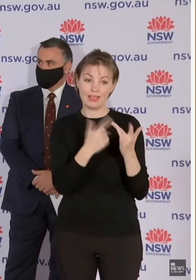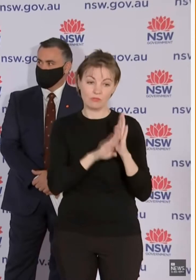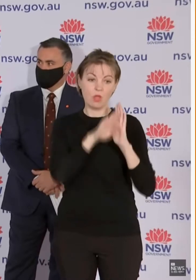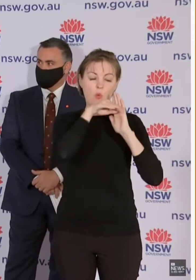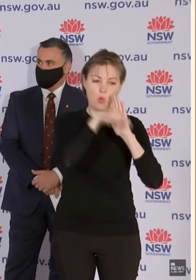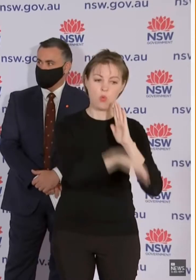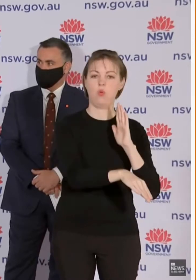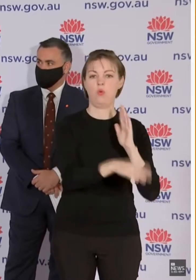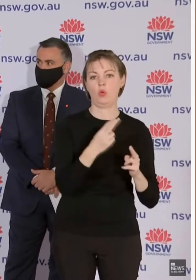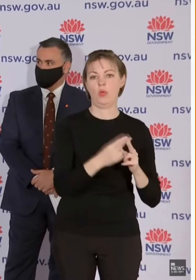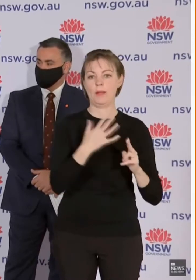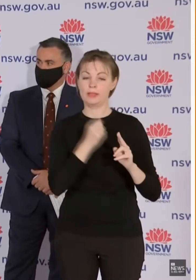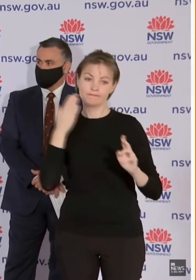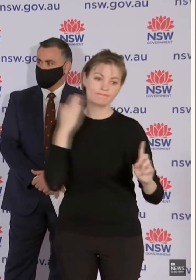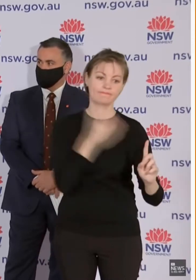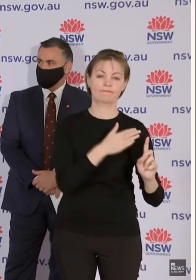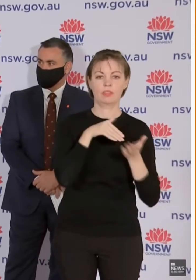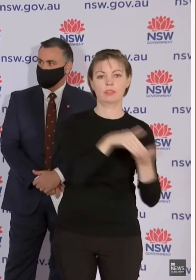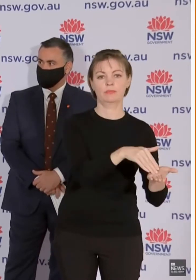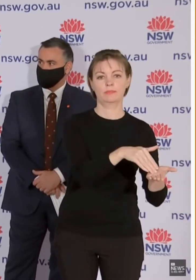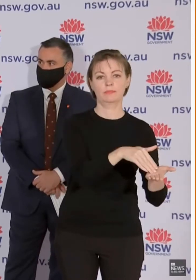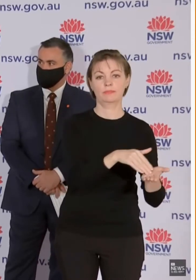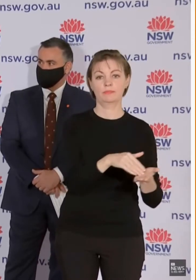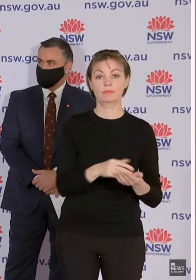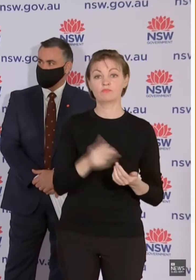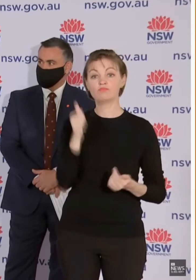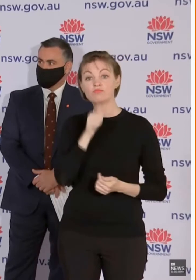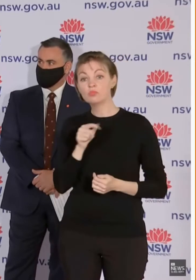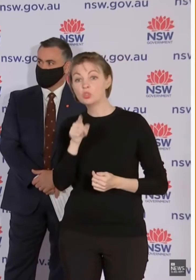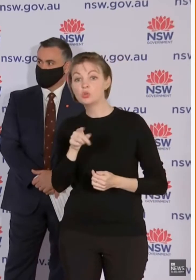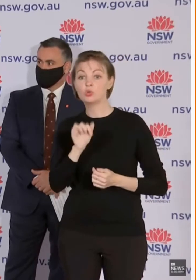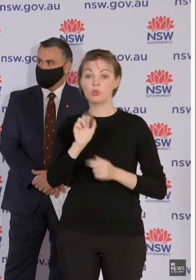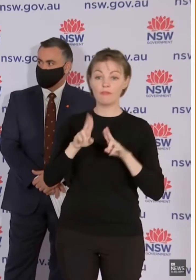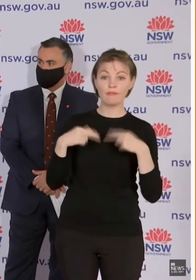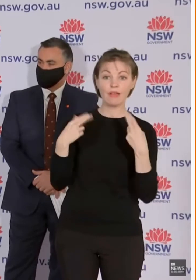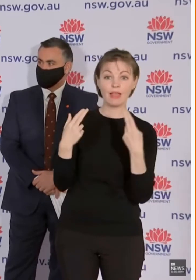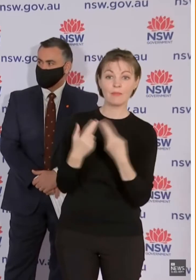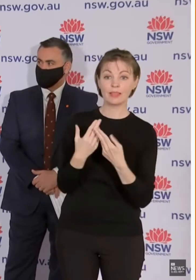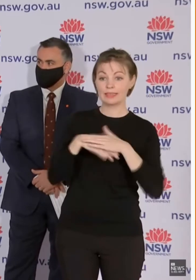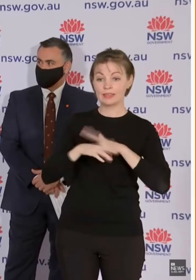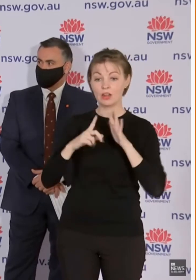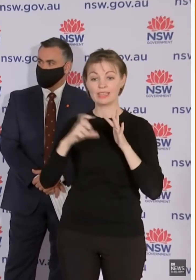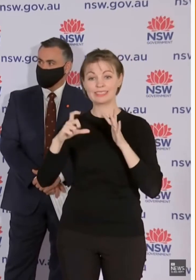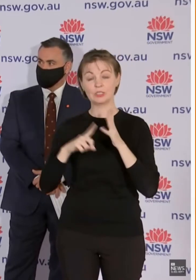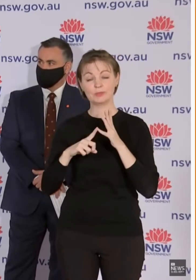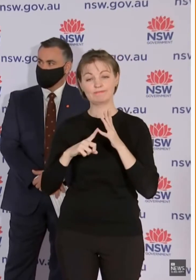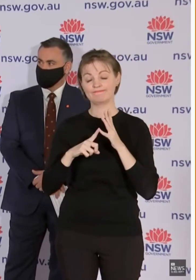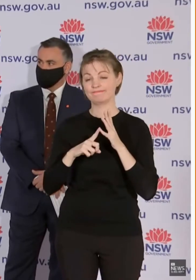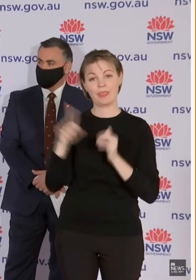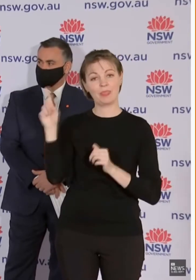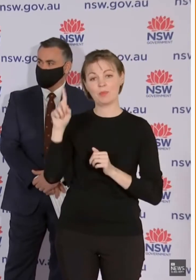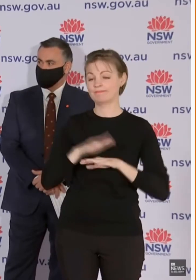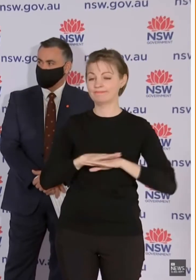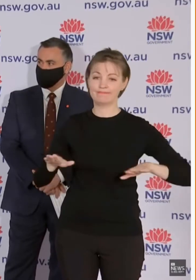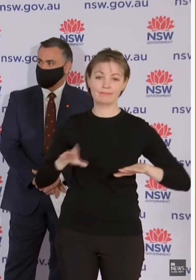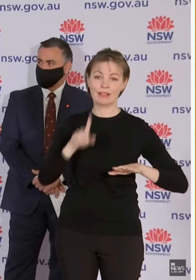If you or your loved one is in intensive care right now for any reason, you may not be able to have visitors. We know it's really hard at the